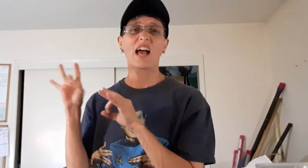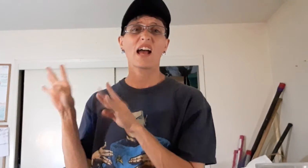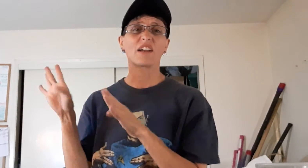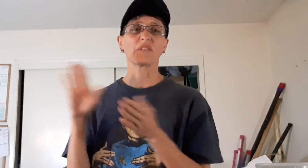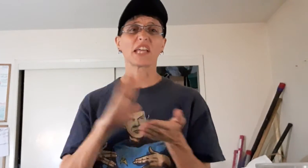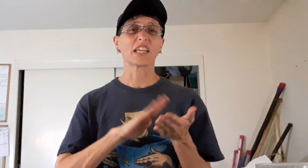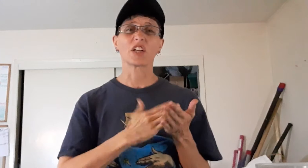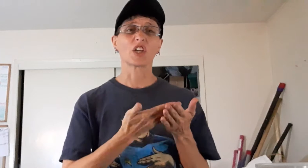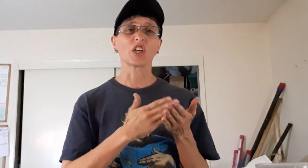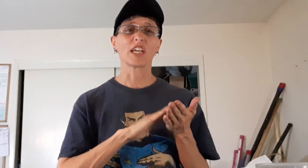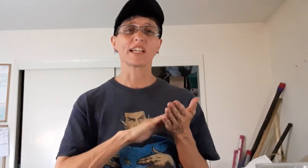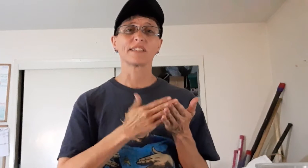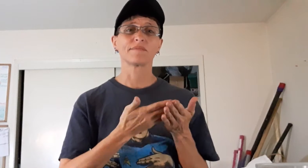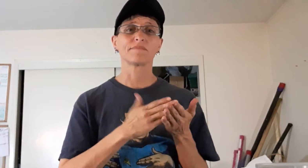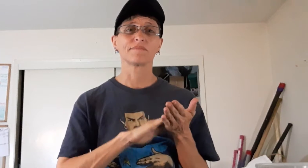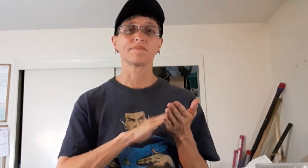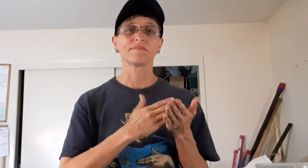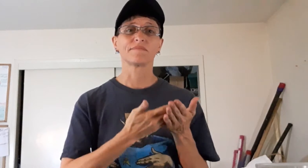I don't like cooking.